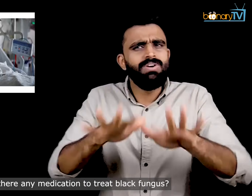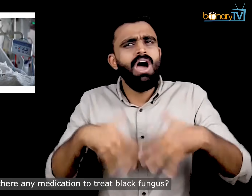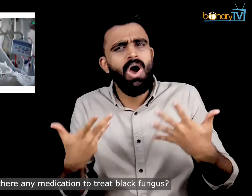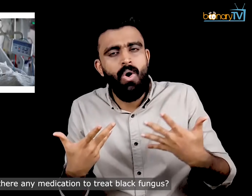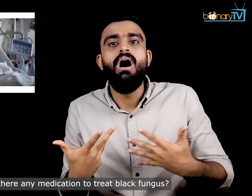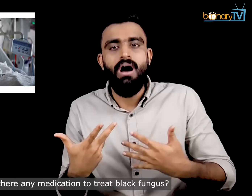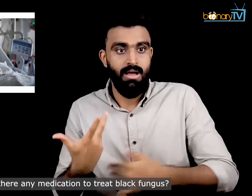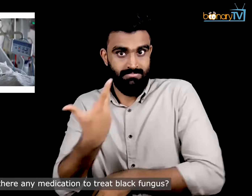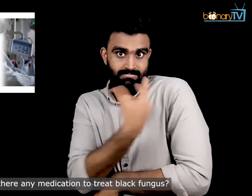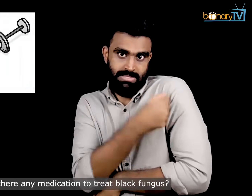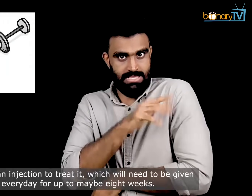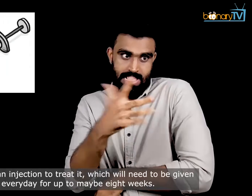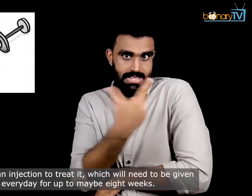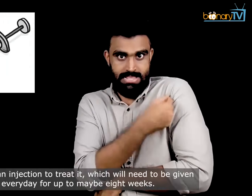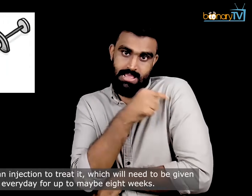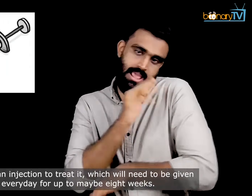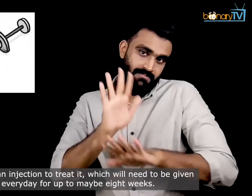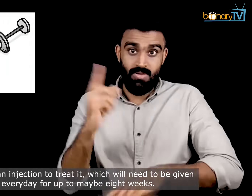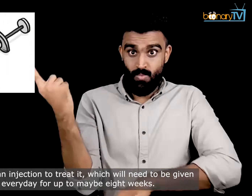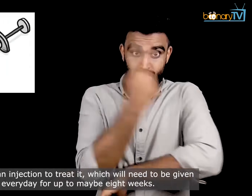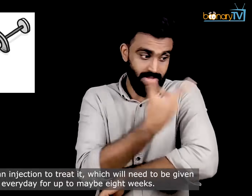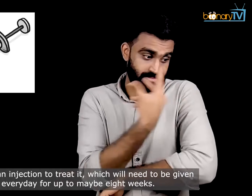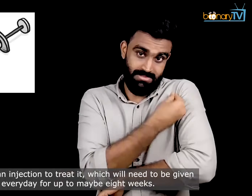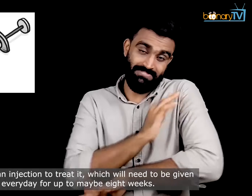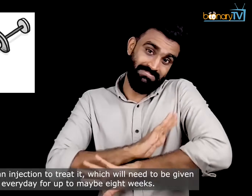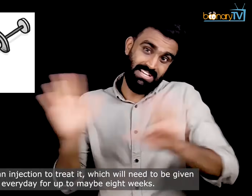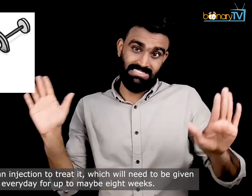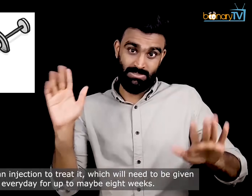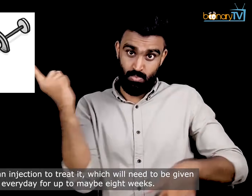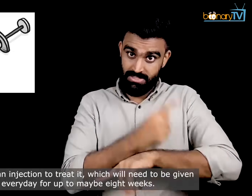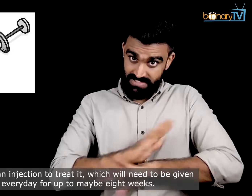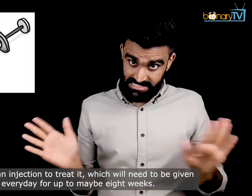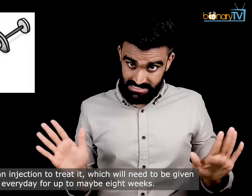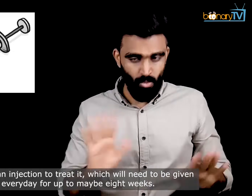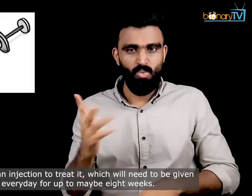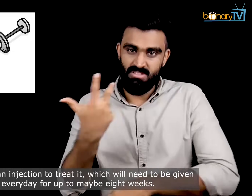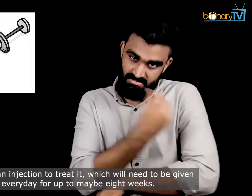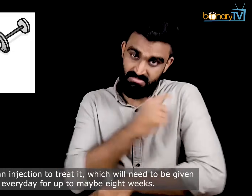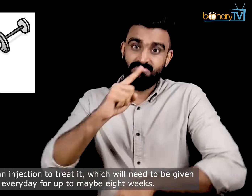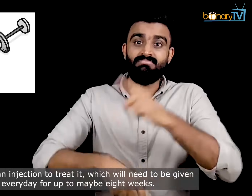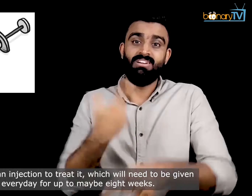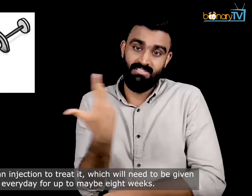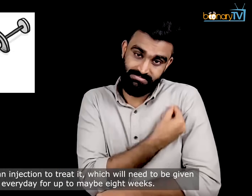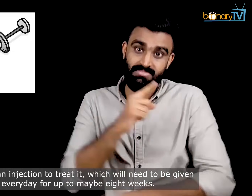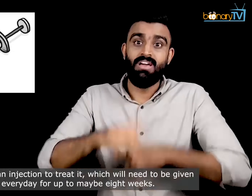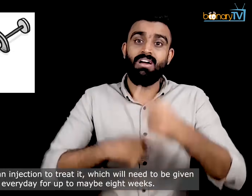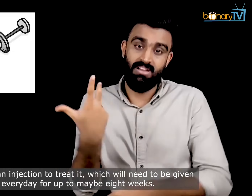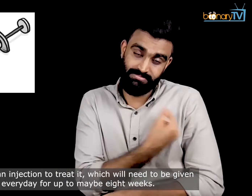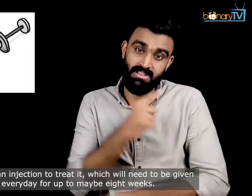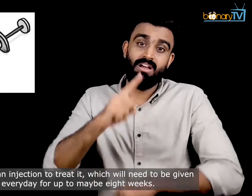fungus? There is an injection to treat it which will need to be given every day for